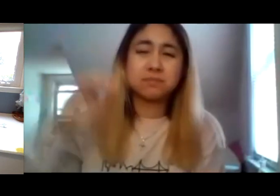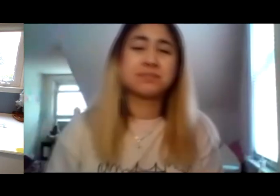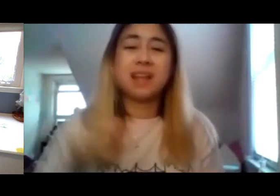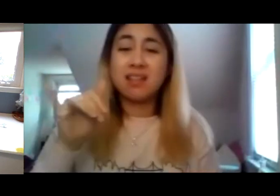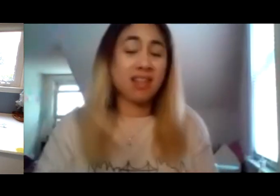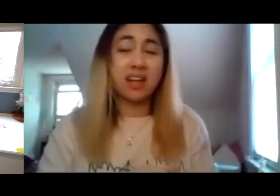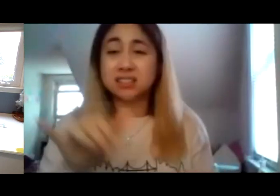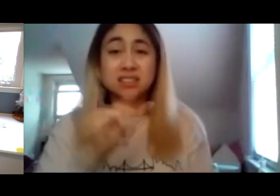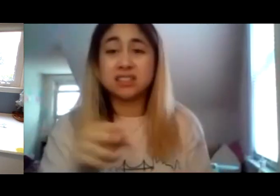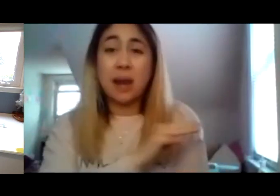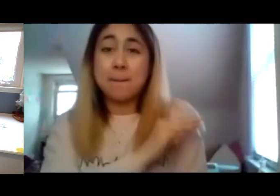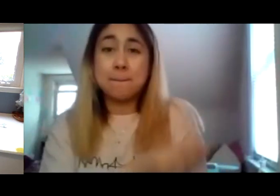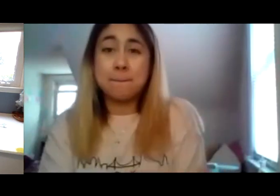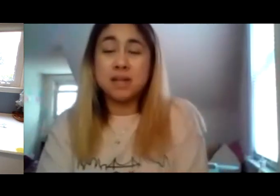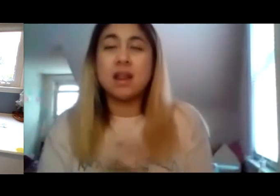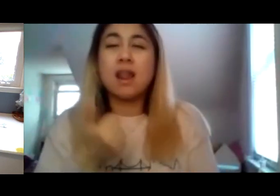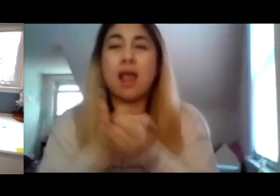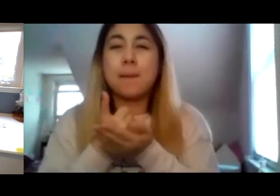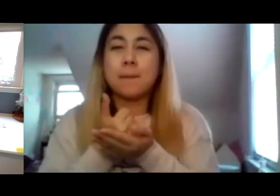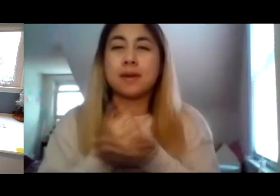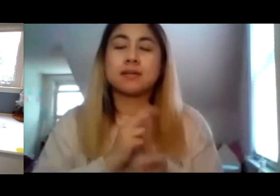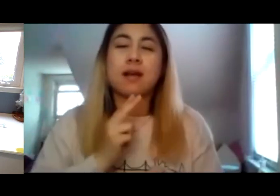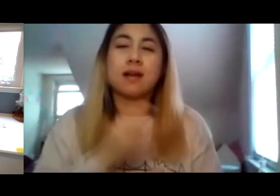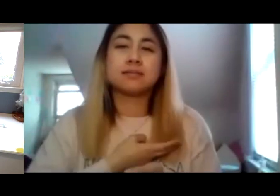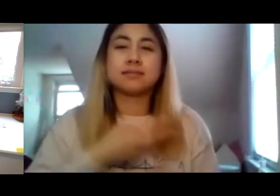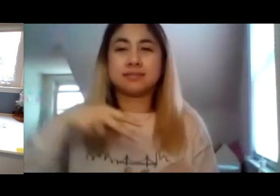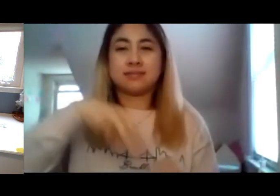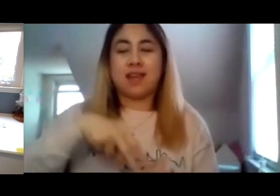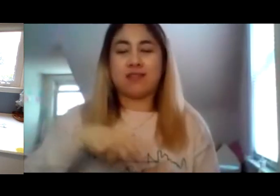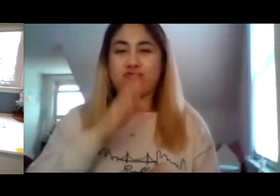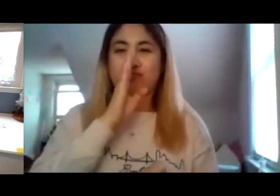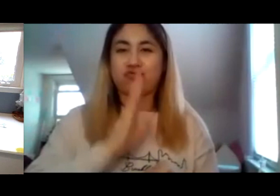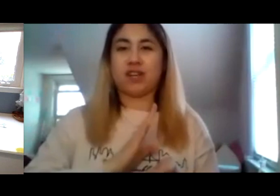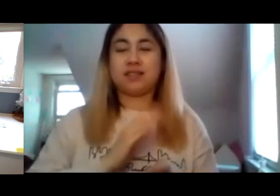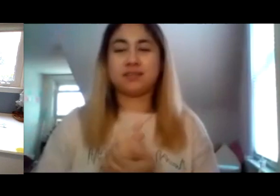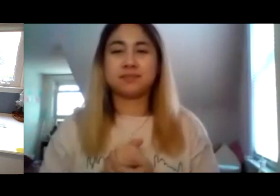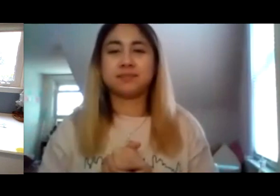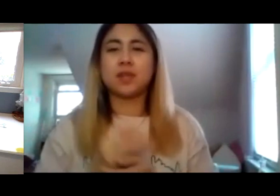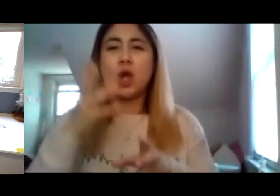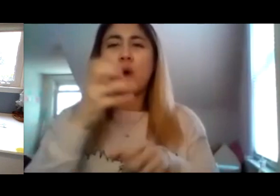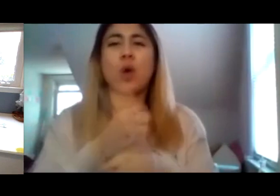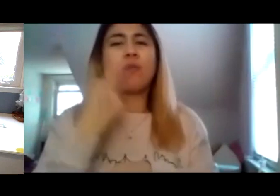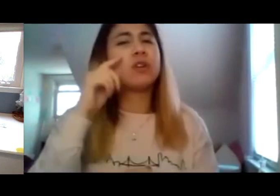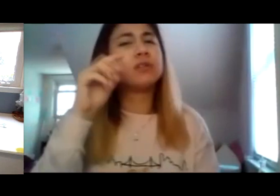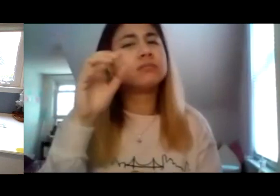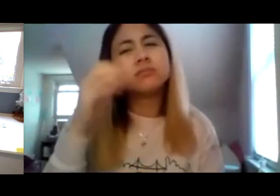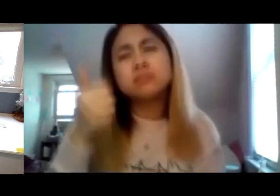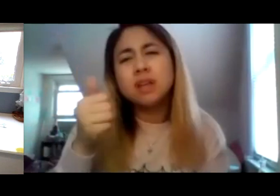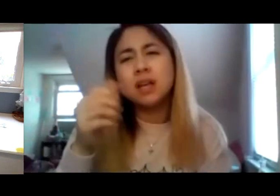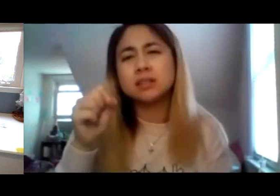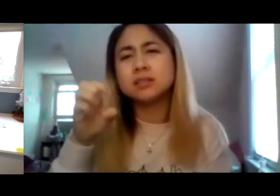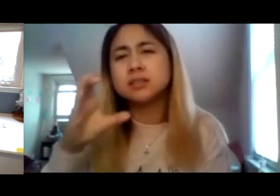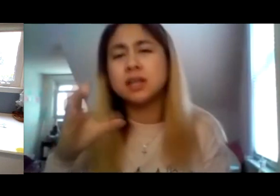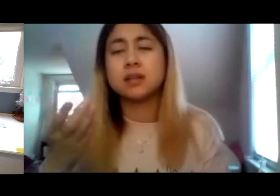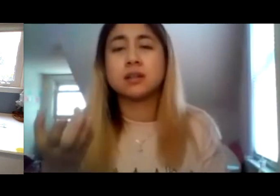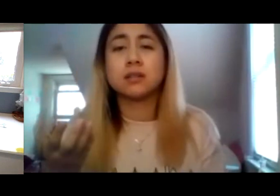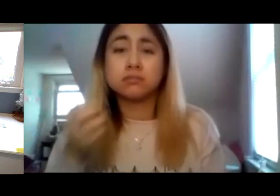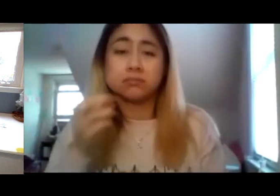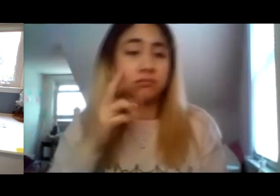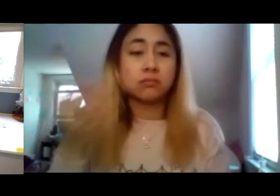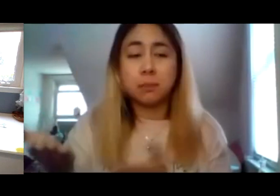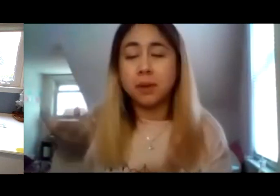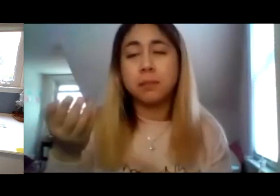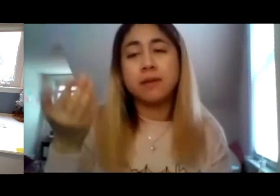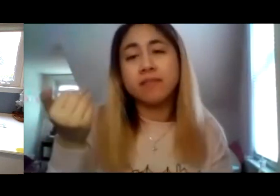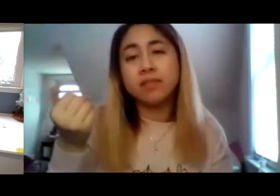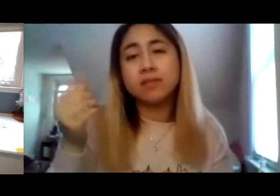straight. Our airplane stretch, we can hold for 10, and we count together, or we can hold for